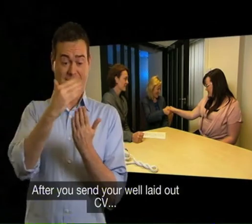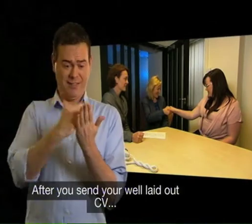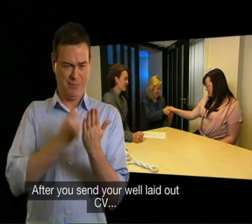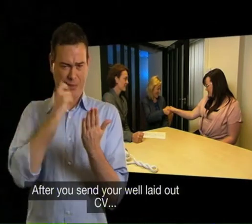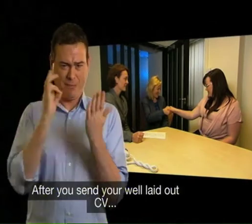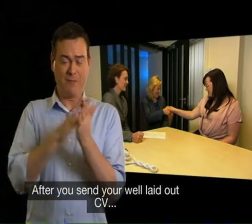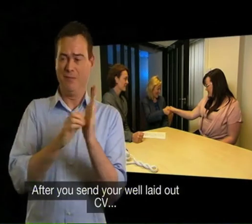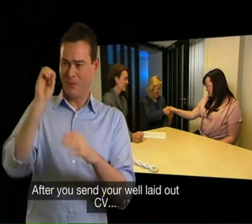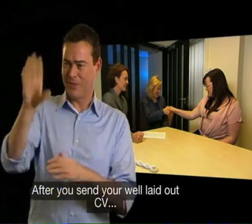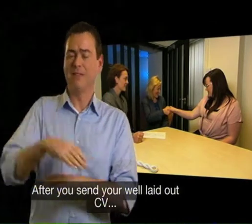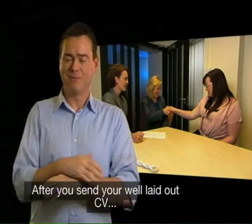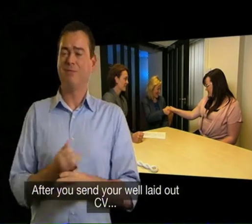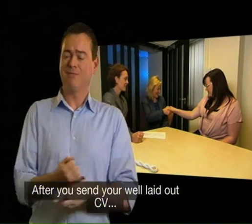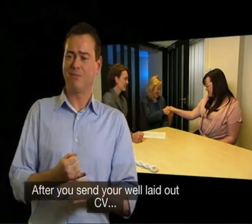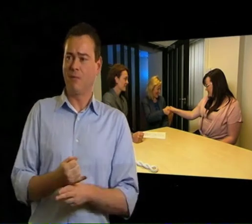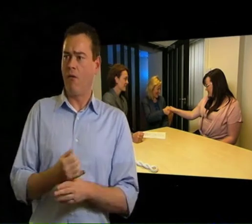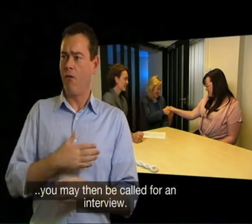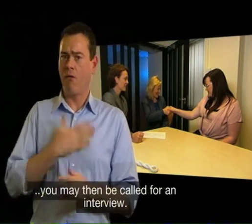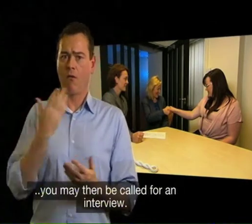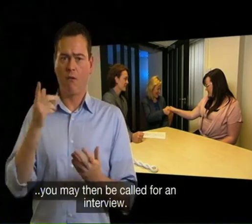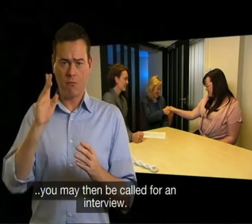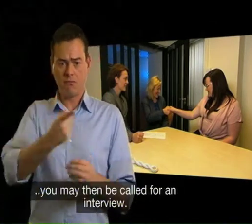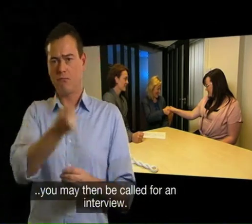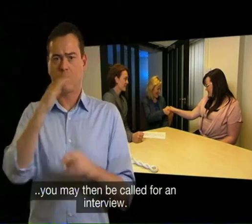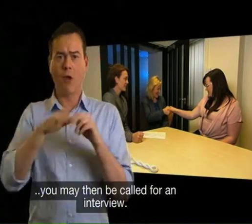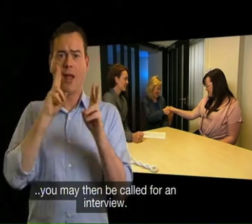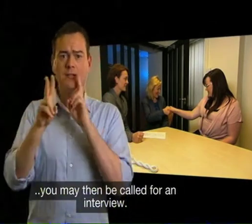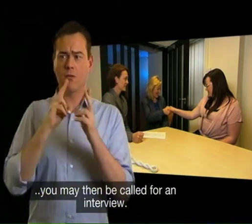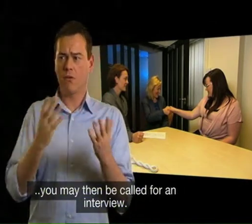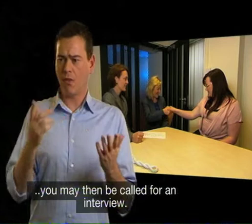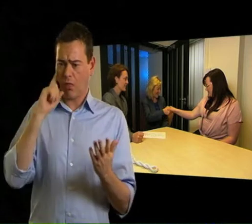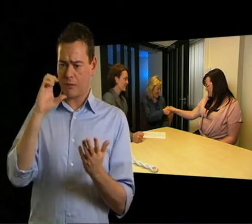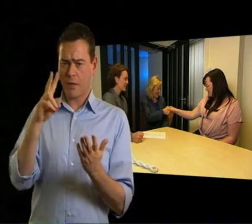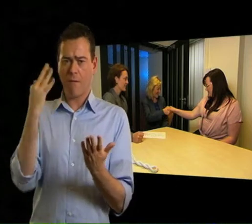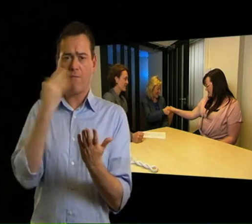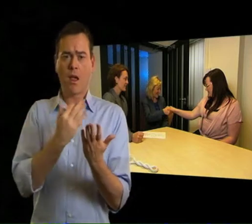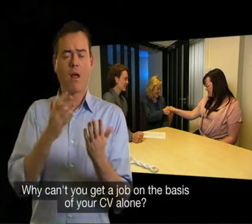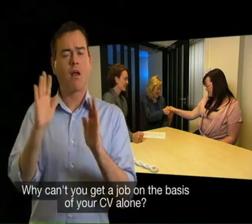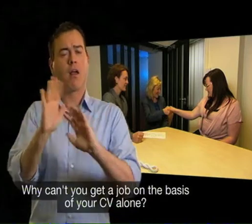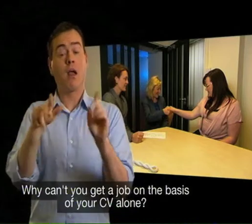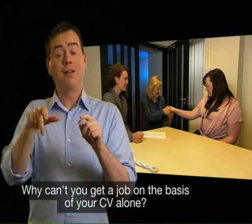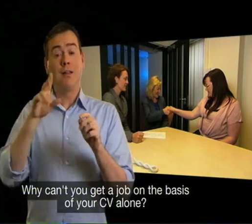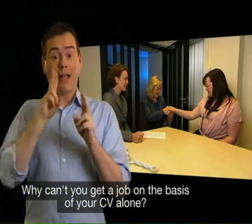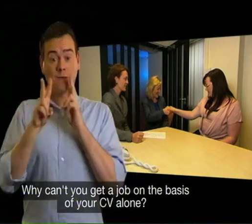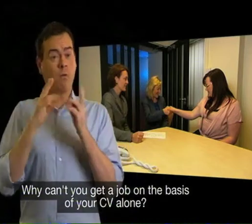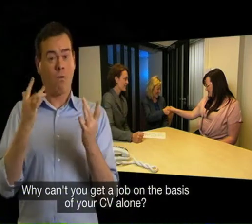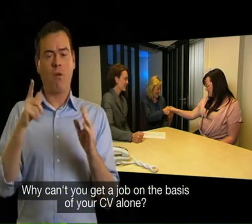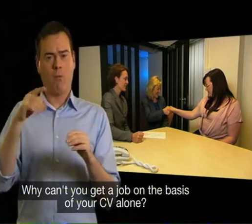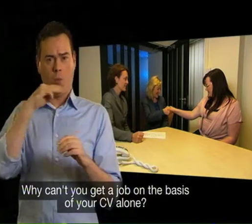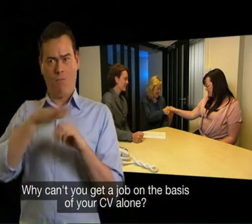After you send your well-laid-out CV, you may then be called for an interview. Why can't you get a job on the basis of your CV